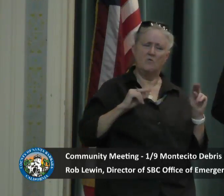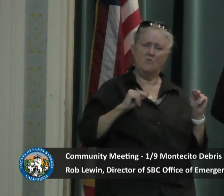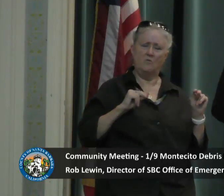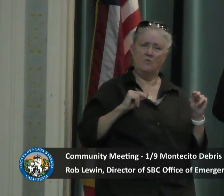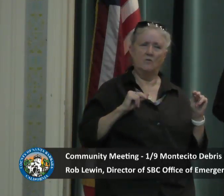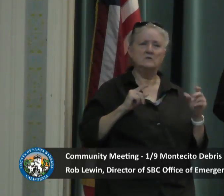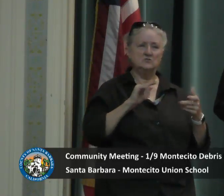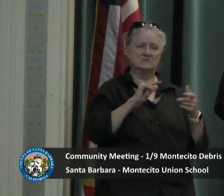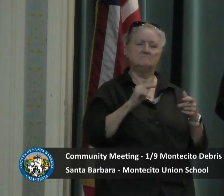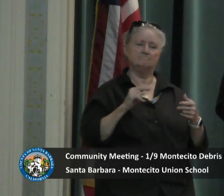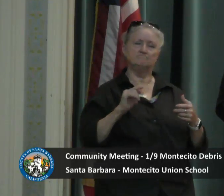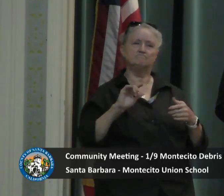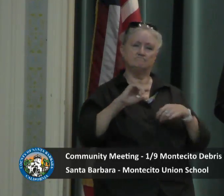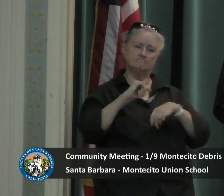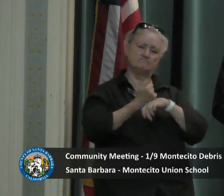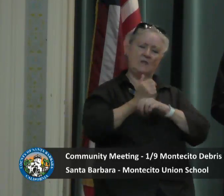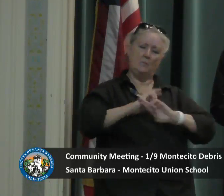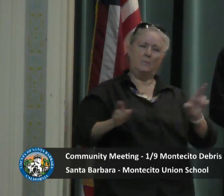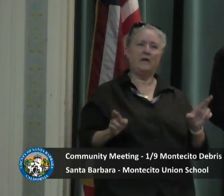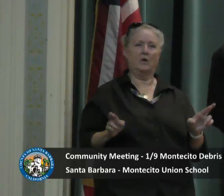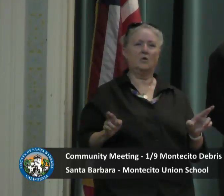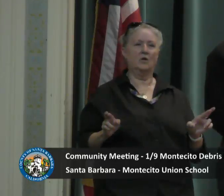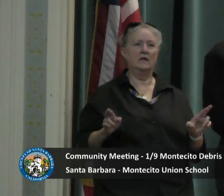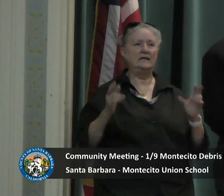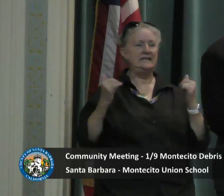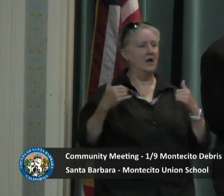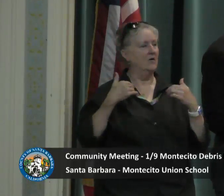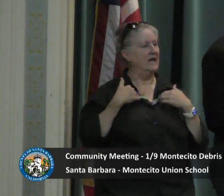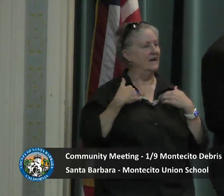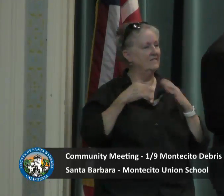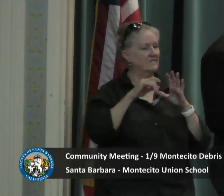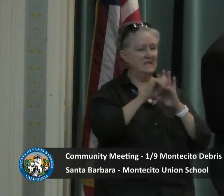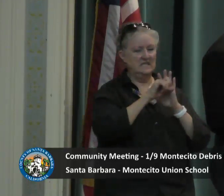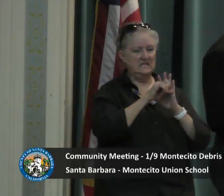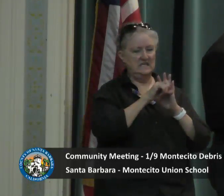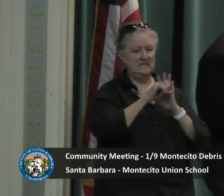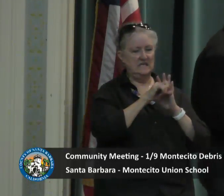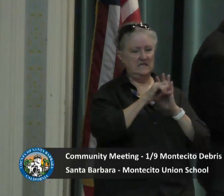prepared. And we're going to now have the state.